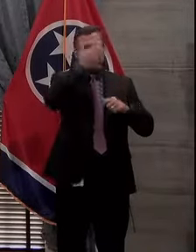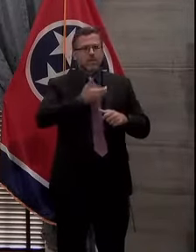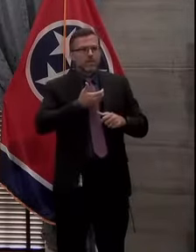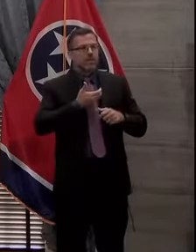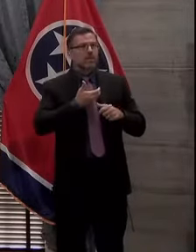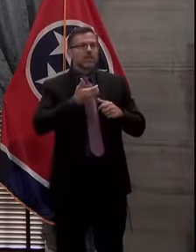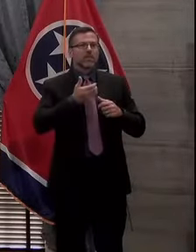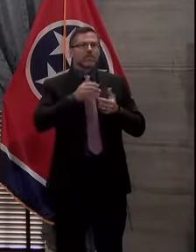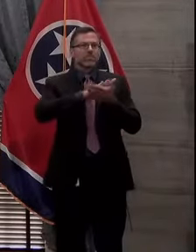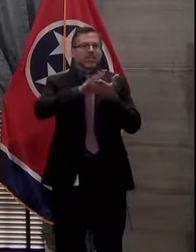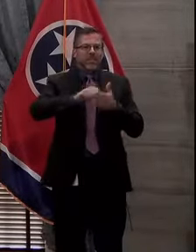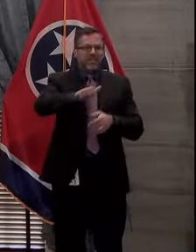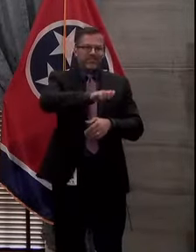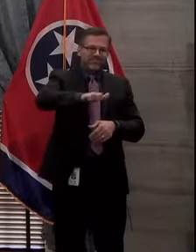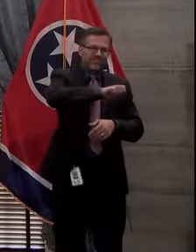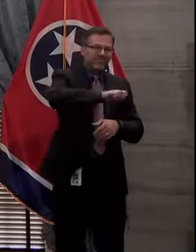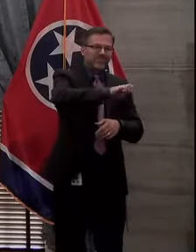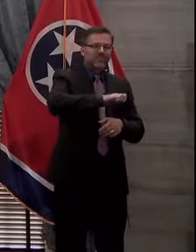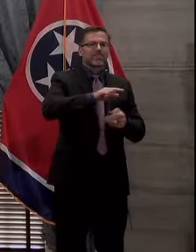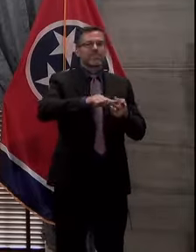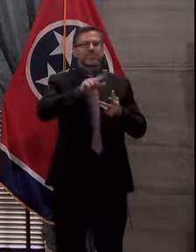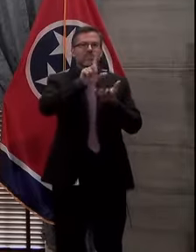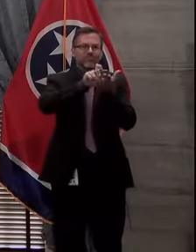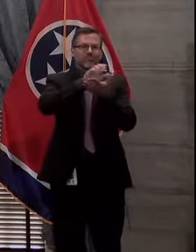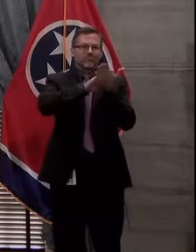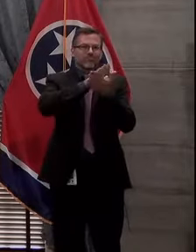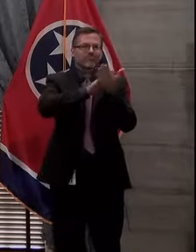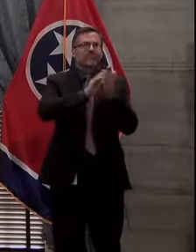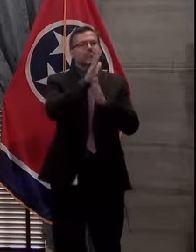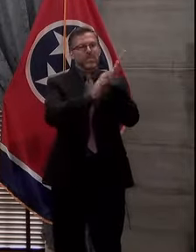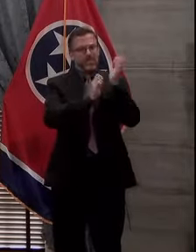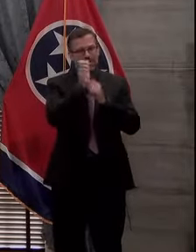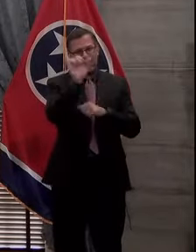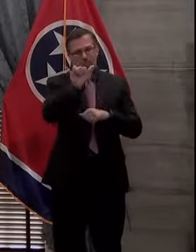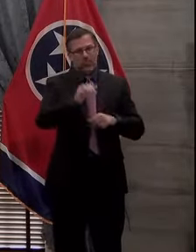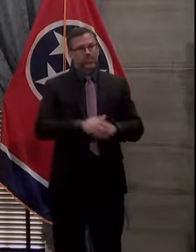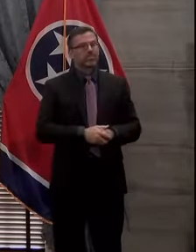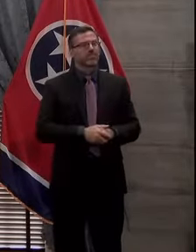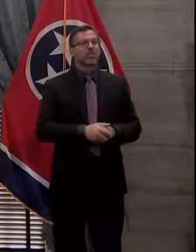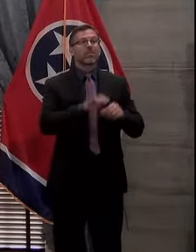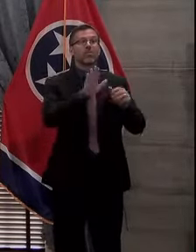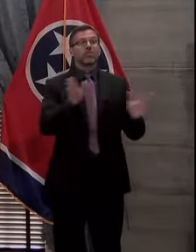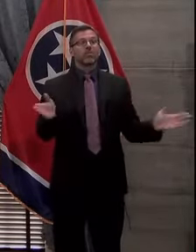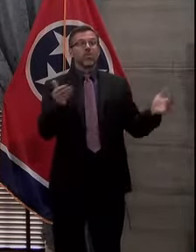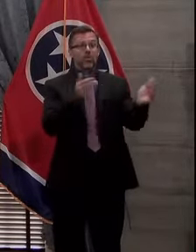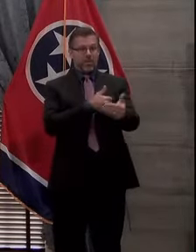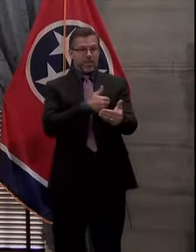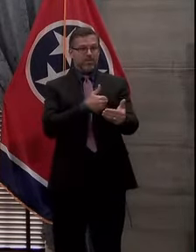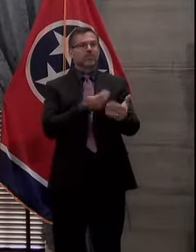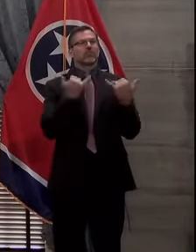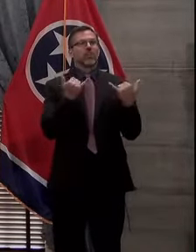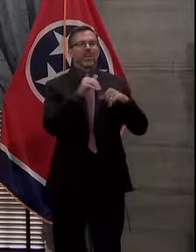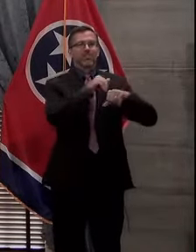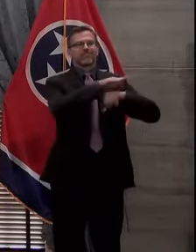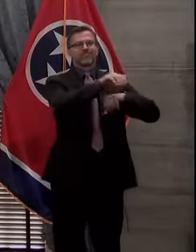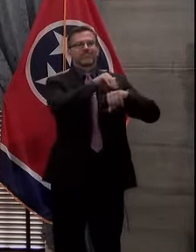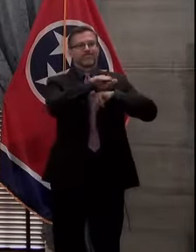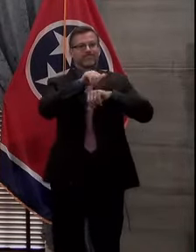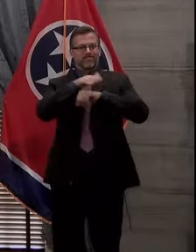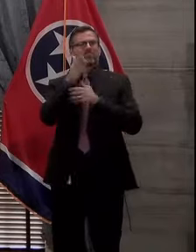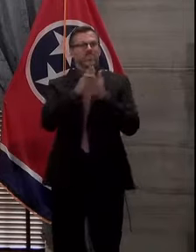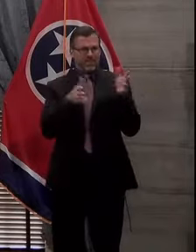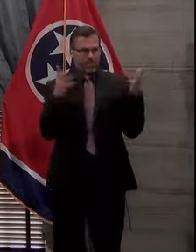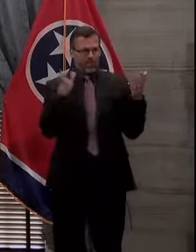disinfecting wipes, and hand sanitizer, as well as gloves. Those initial supply kits are in process of being delivered. Some have been delivered